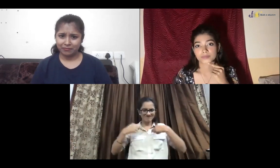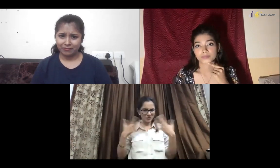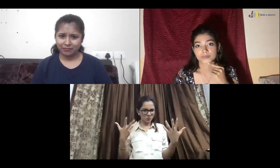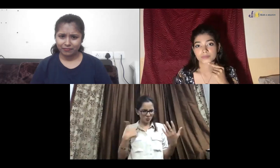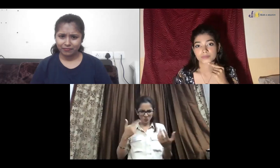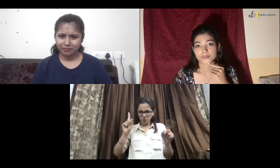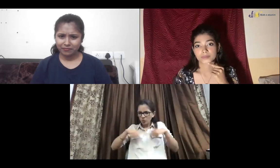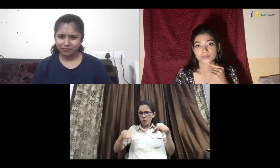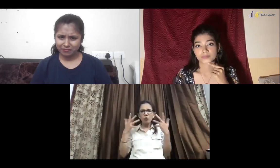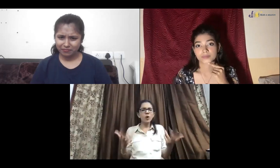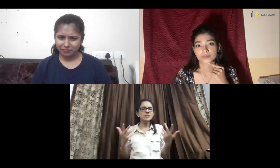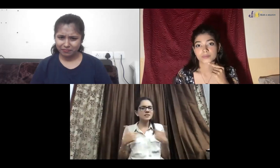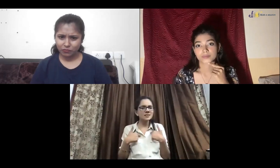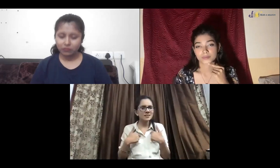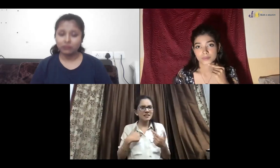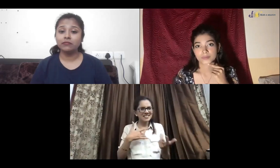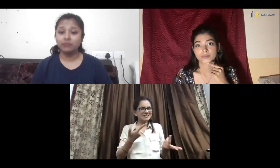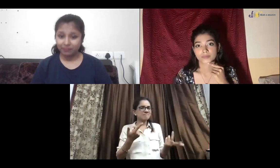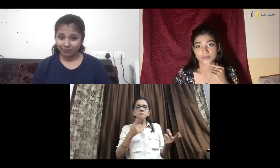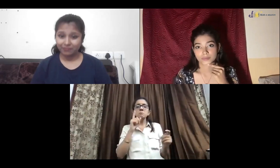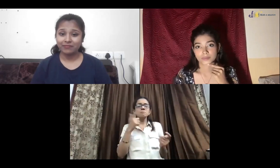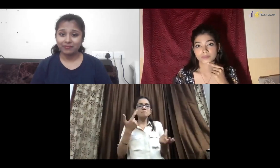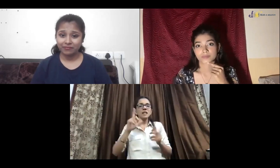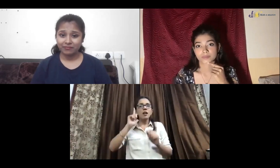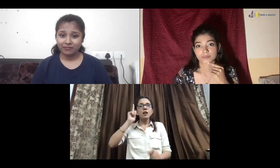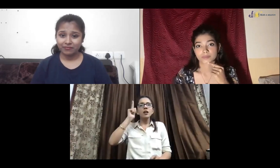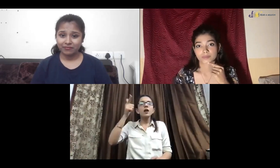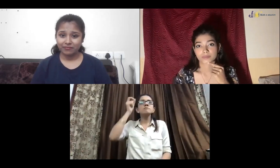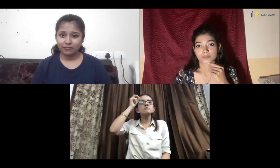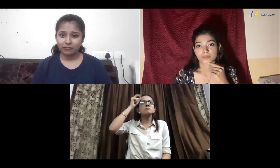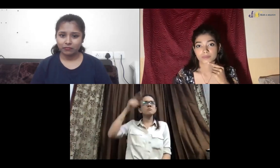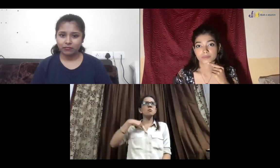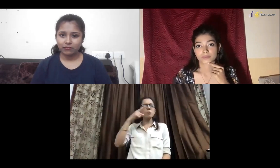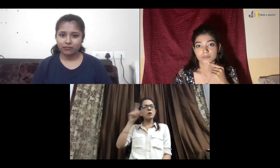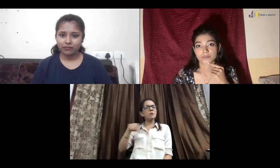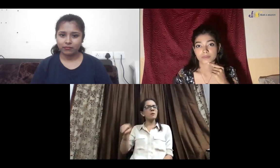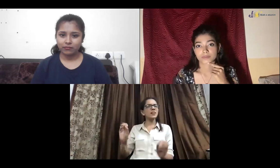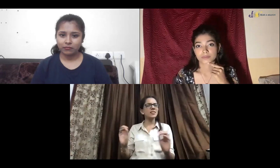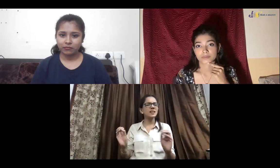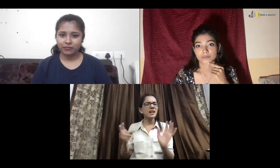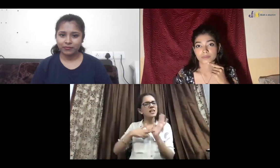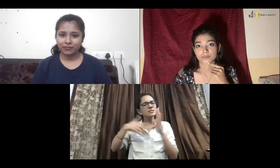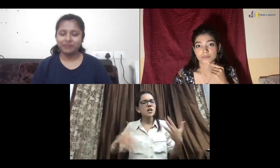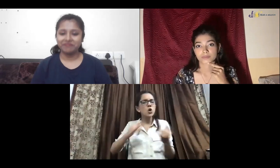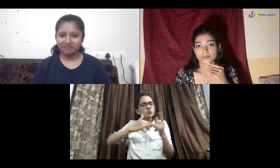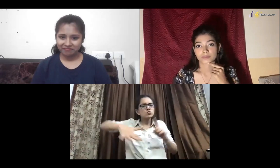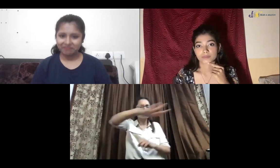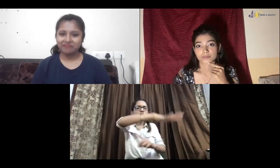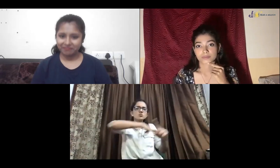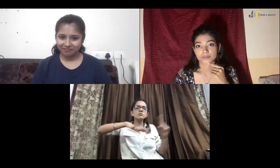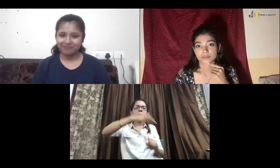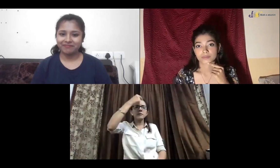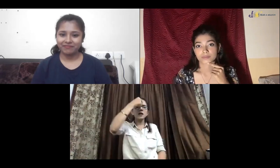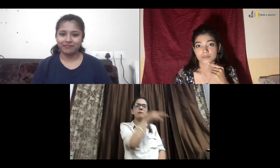thought that being a woman, is it a wrong thing? What wrong is there if we are women? Later on, I understood there is